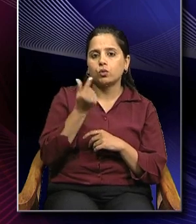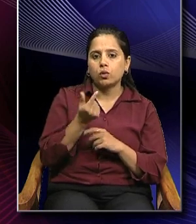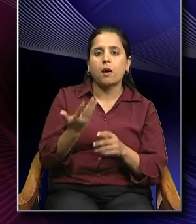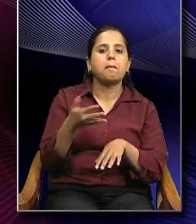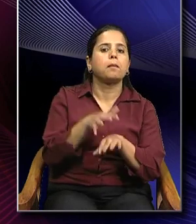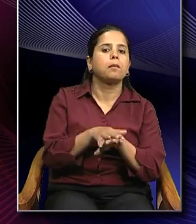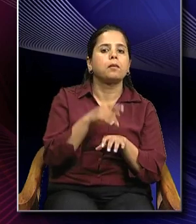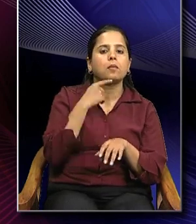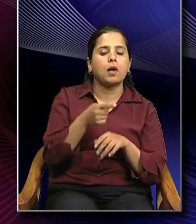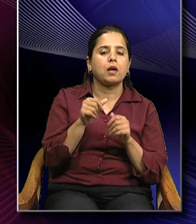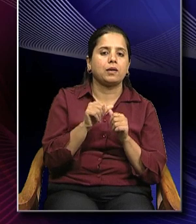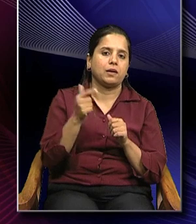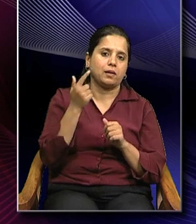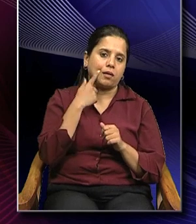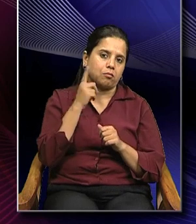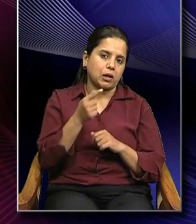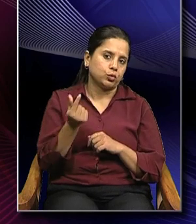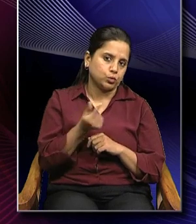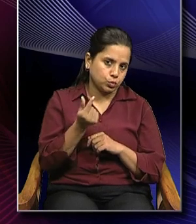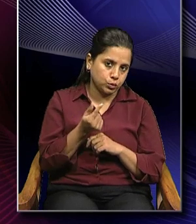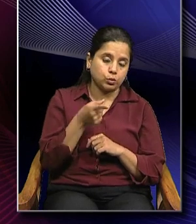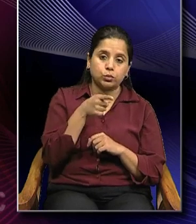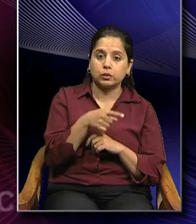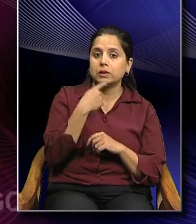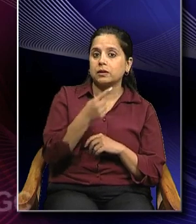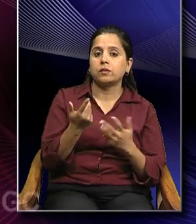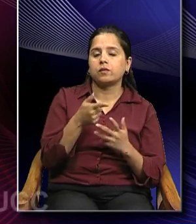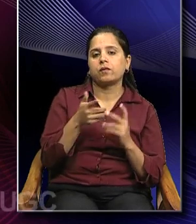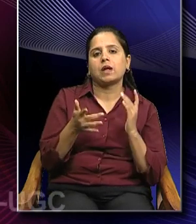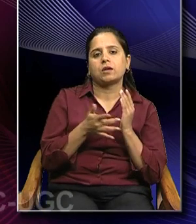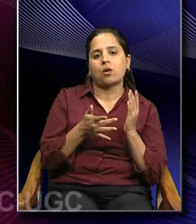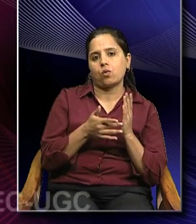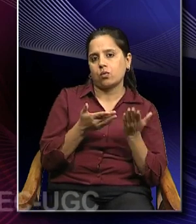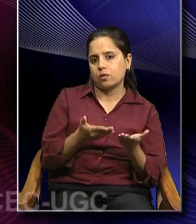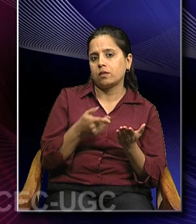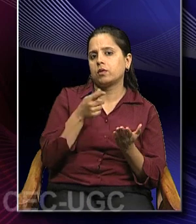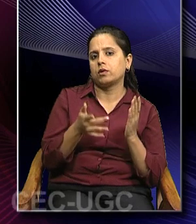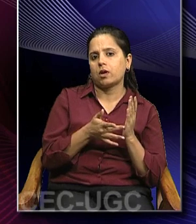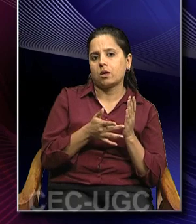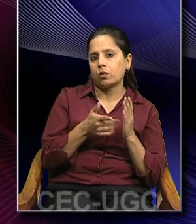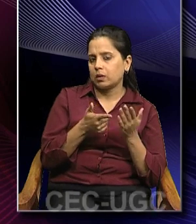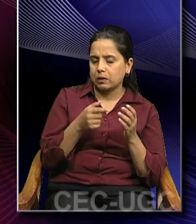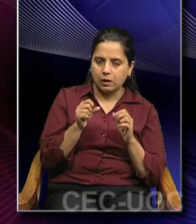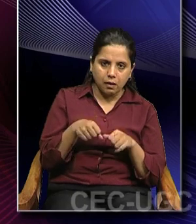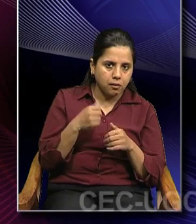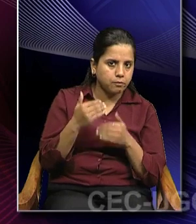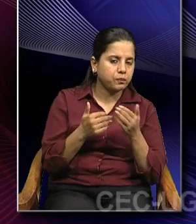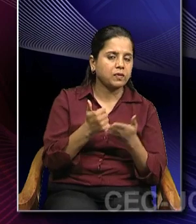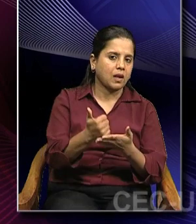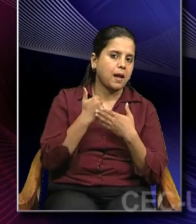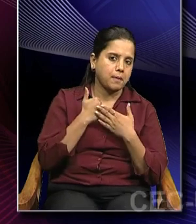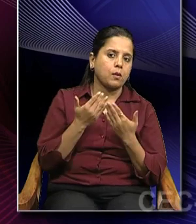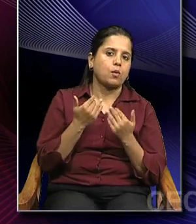apply artificial intelligence, because it is a technology only which can help us